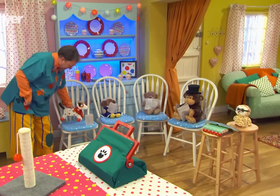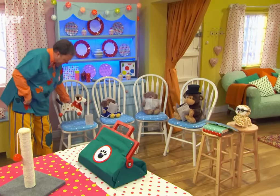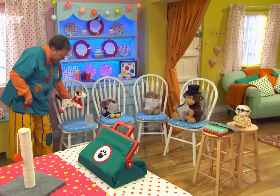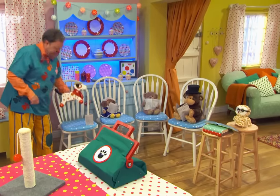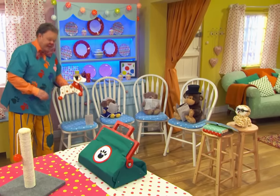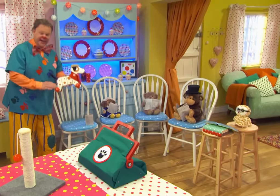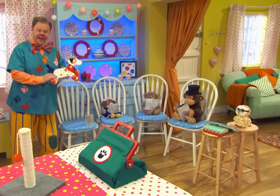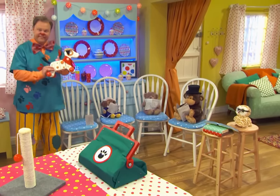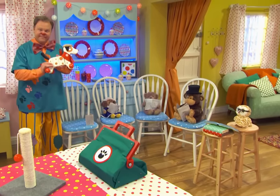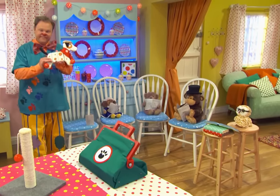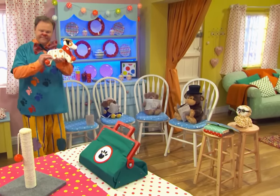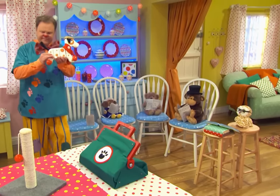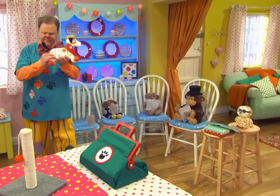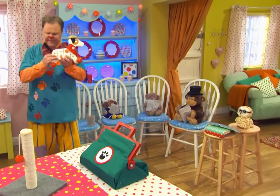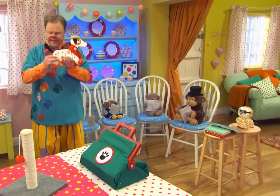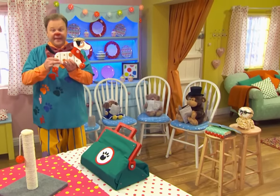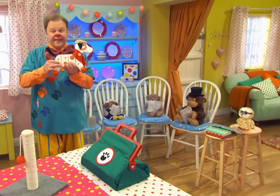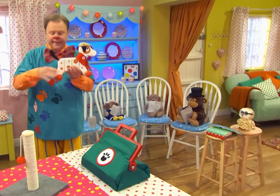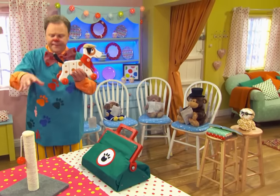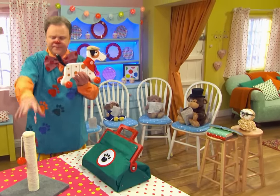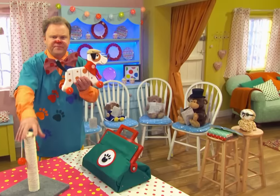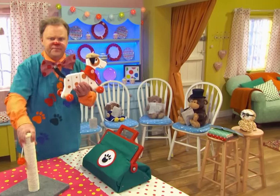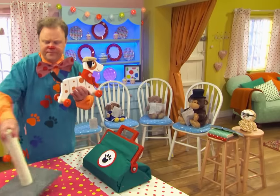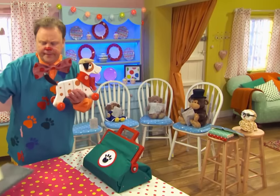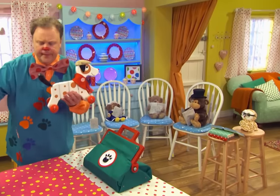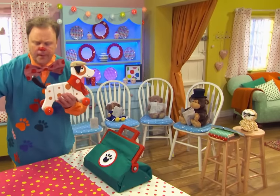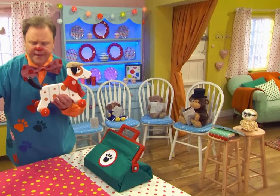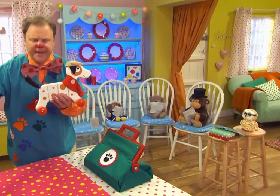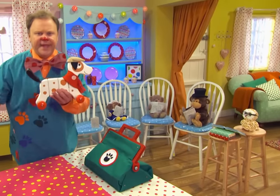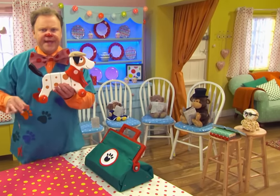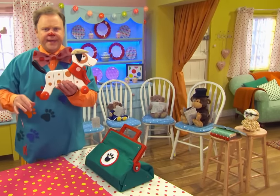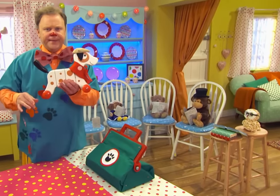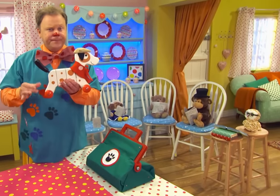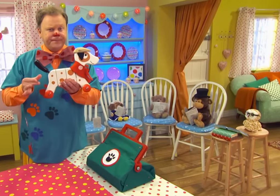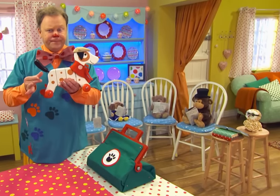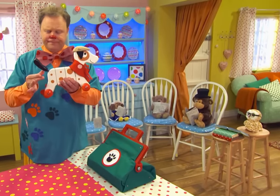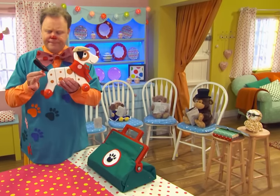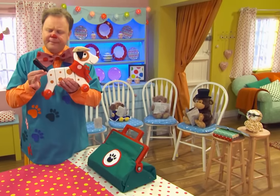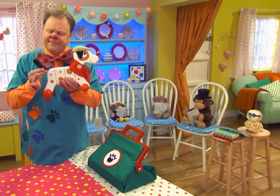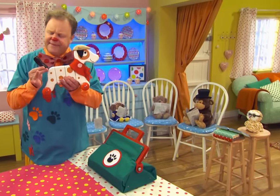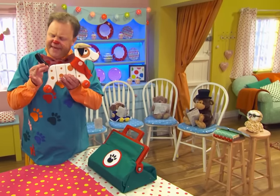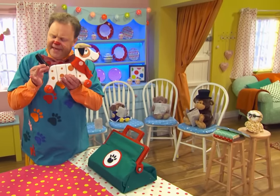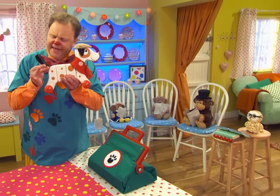Oh, dear. Mr. Tumble, the puppy's tail has stopped wagging. Let me see.